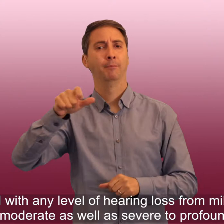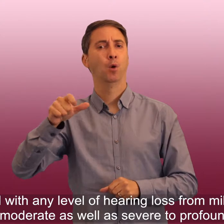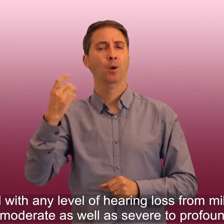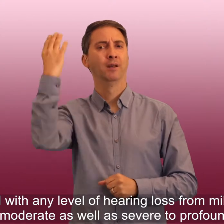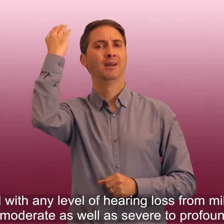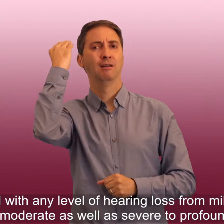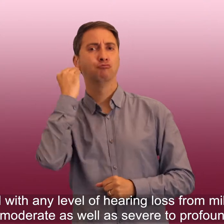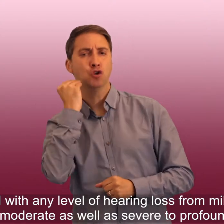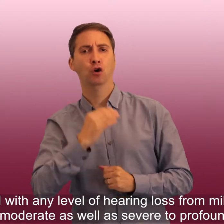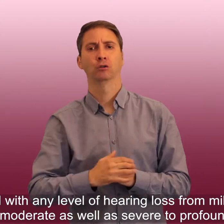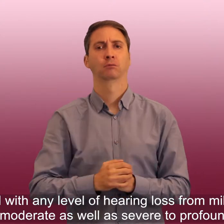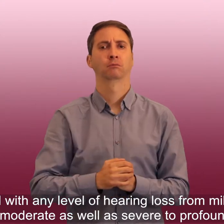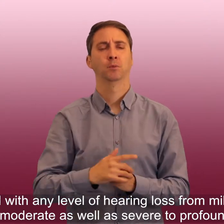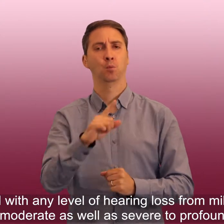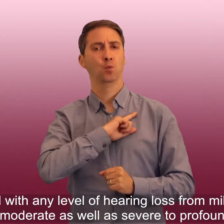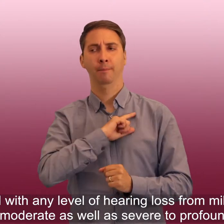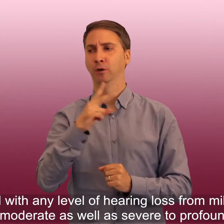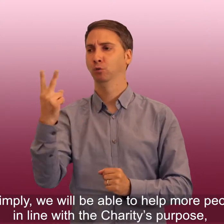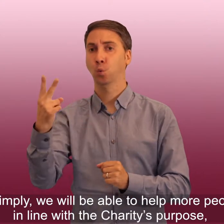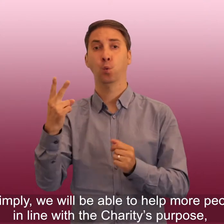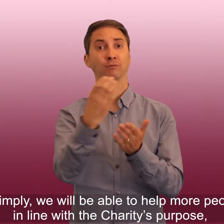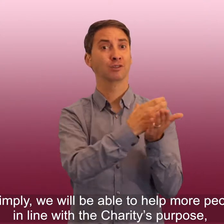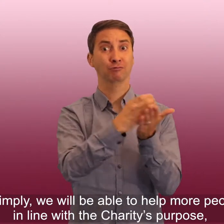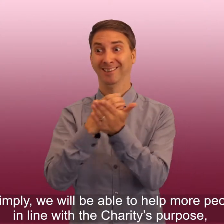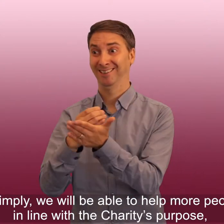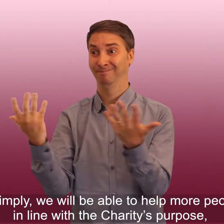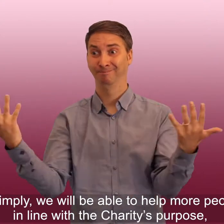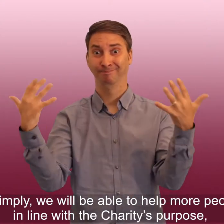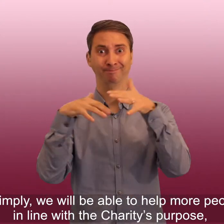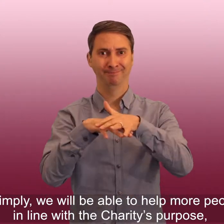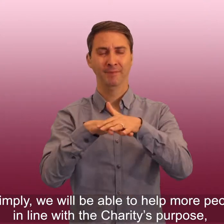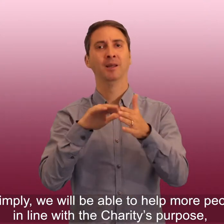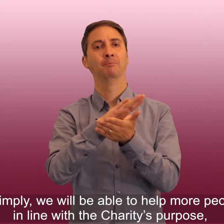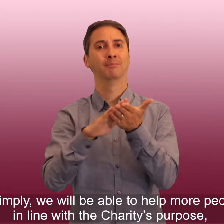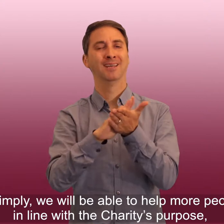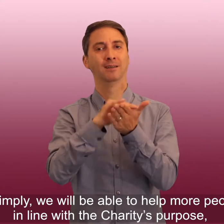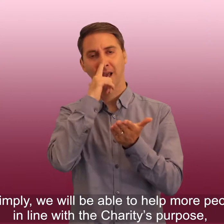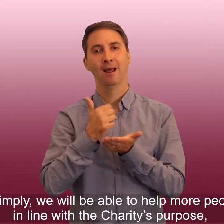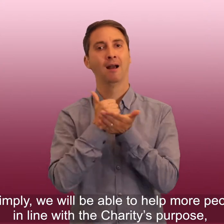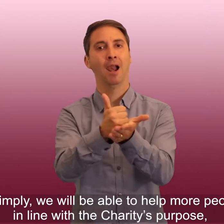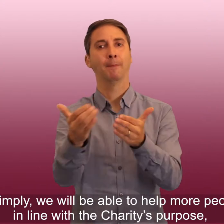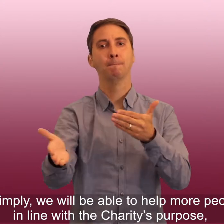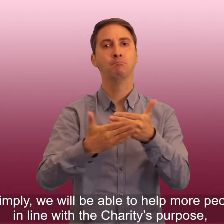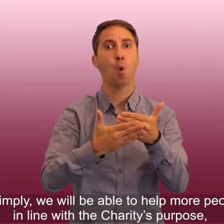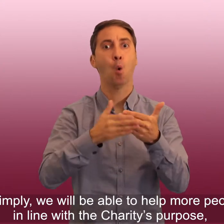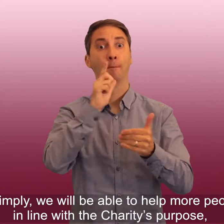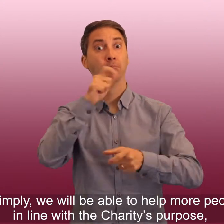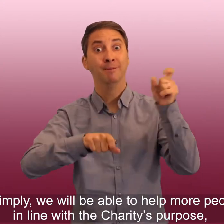to moderate, as well as severe to profound. Put simply, we will be able to help more people in line with the